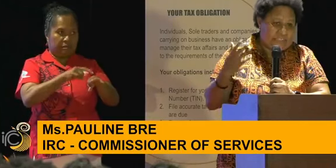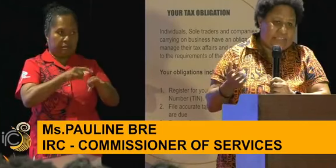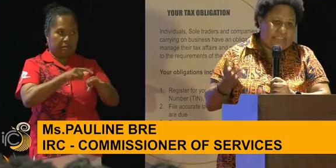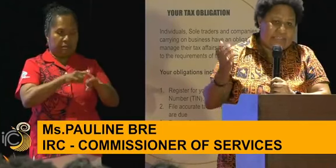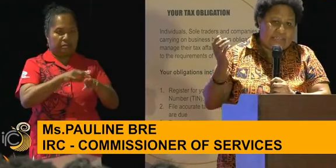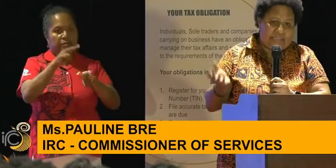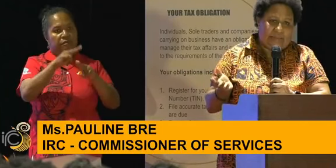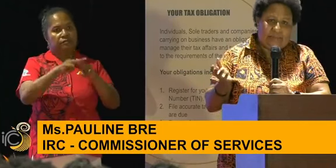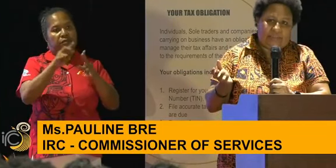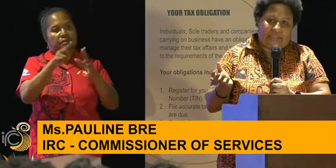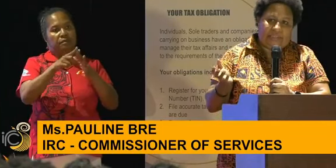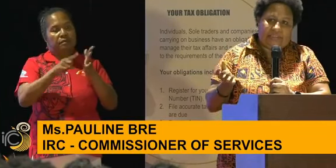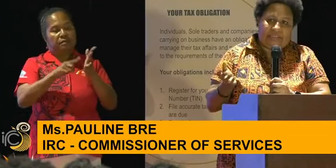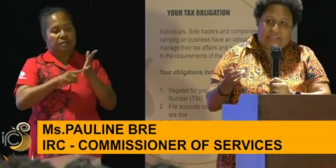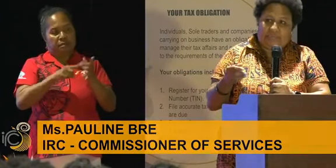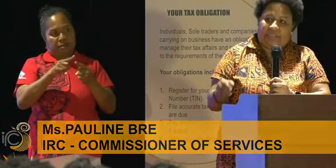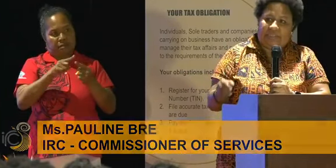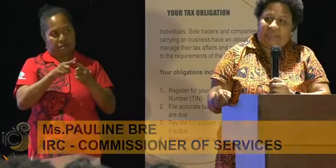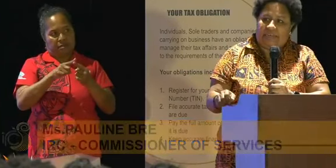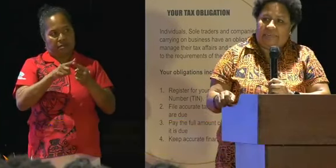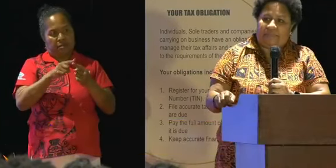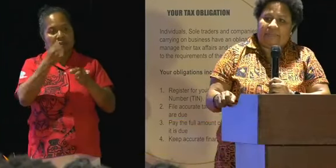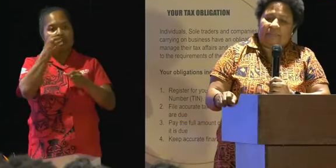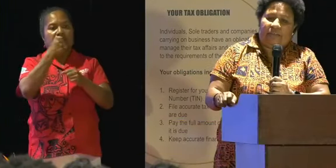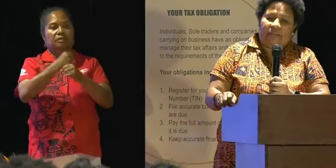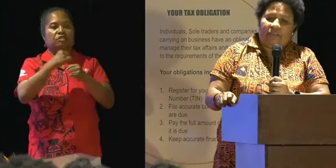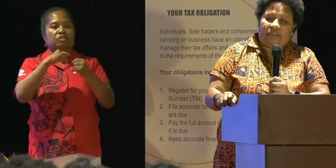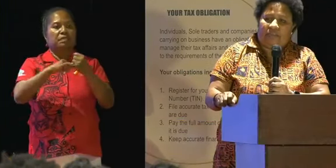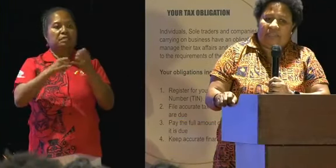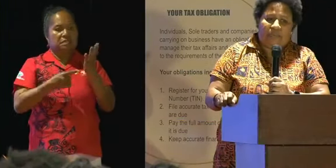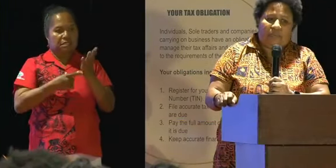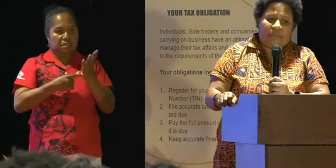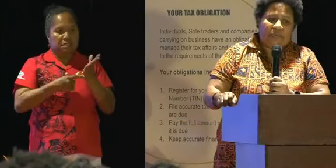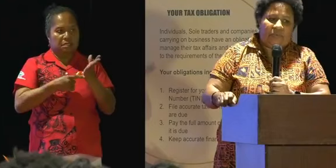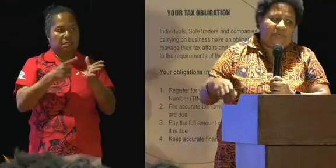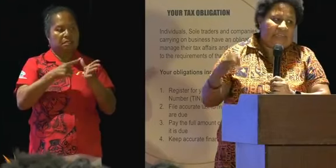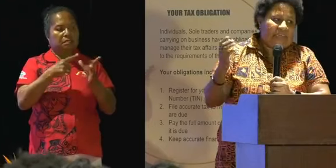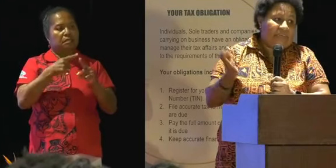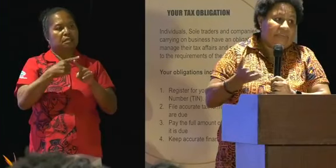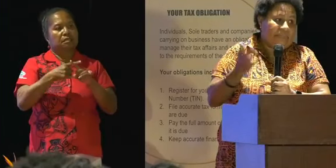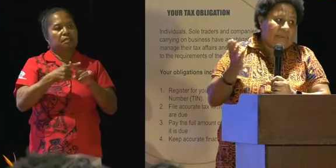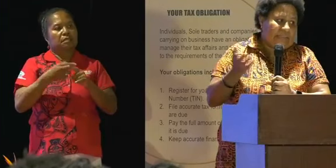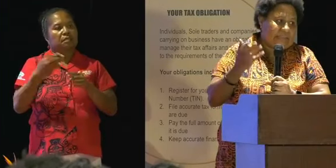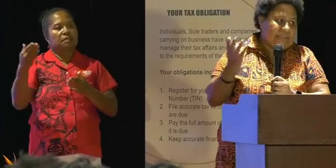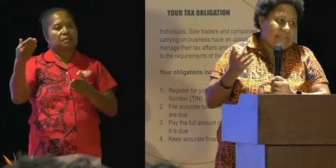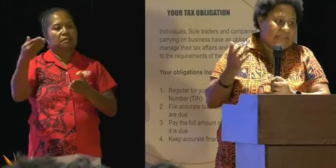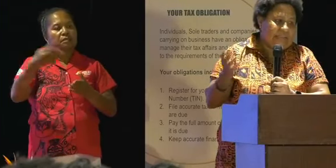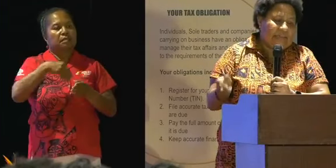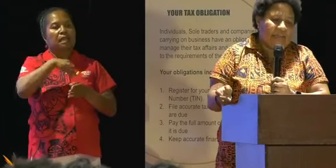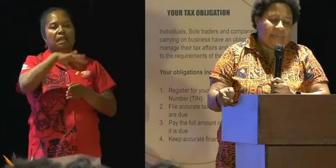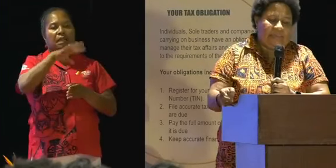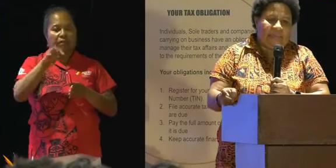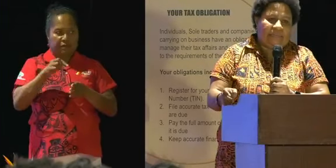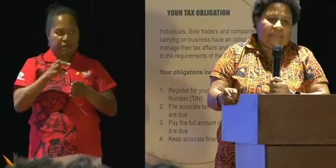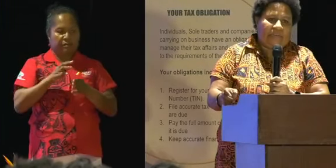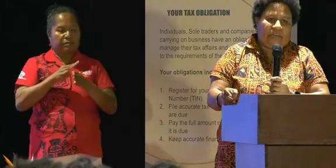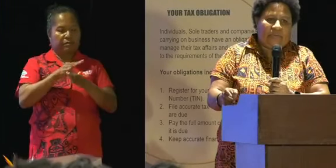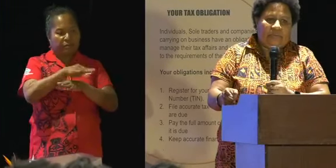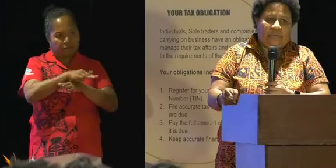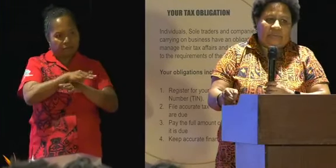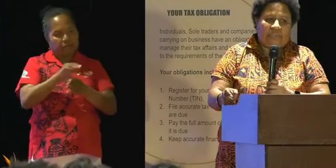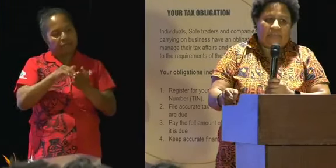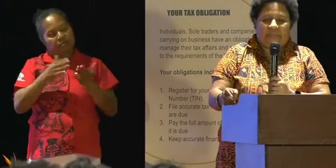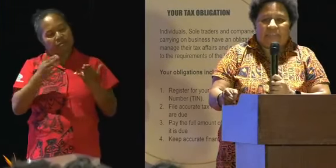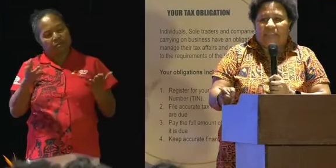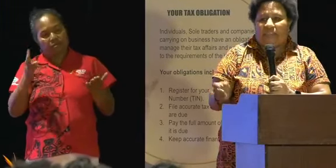filing GST and SWT tax return now. So at the moment you file it every month. But for now,